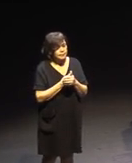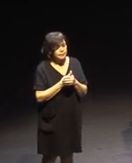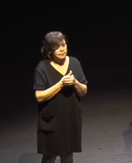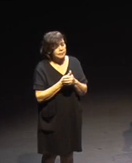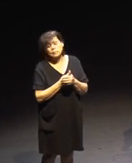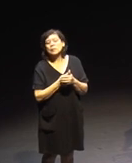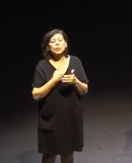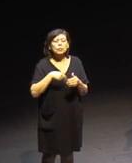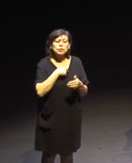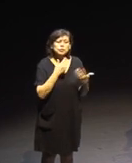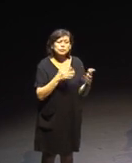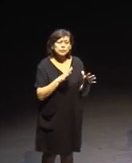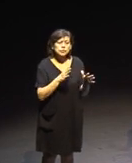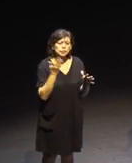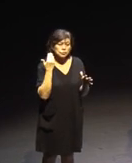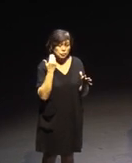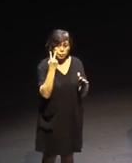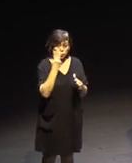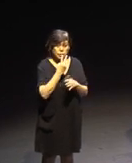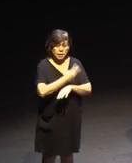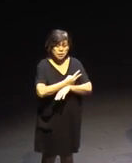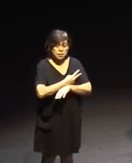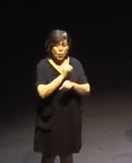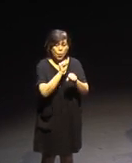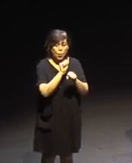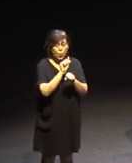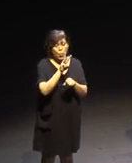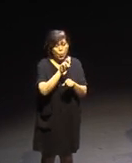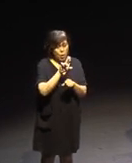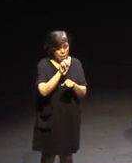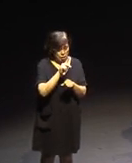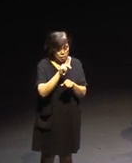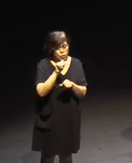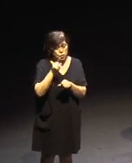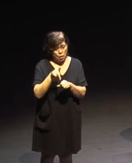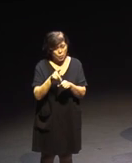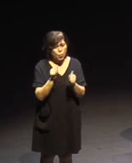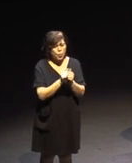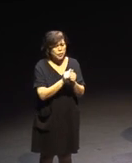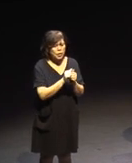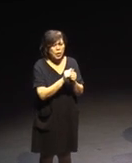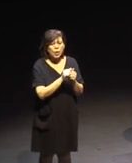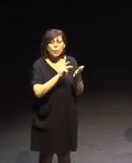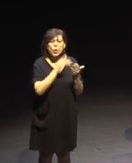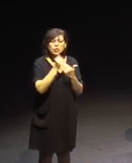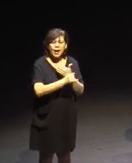We just finished a two-day workshop with Project Artworks, who will be speaking later. They have